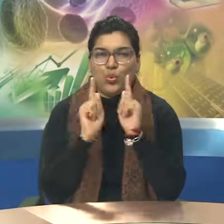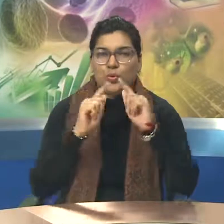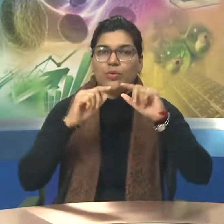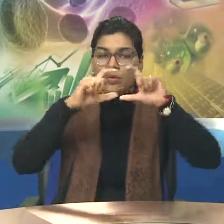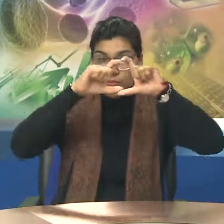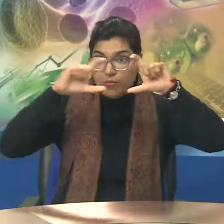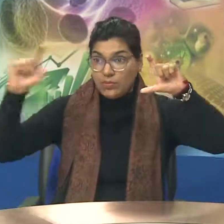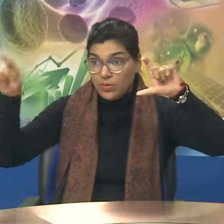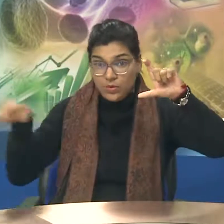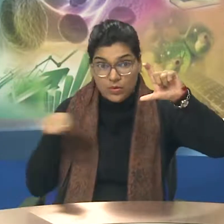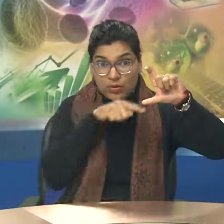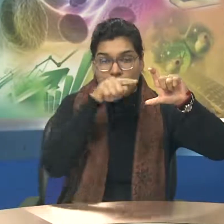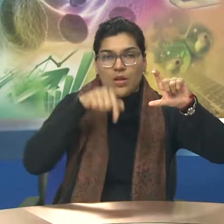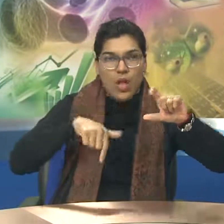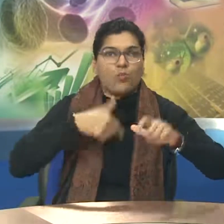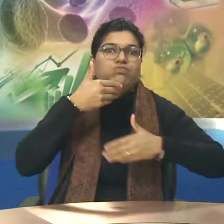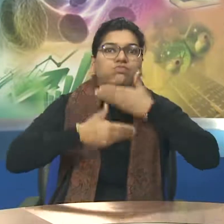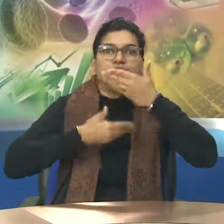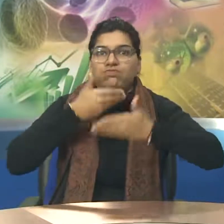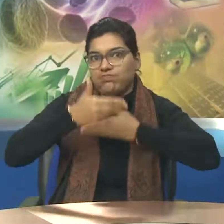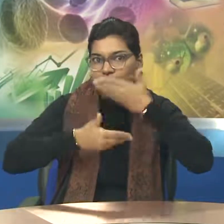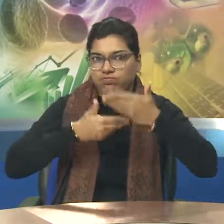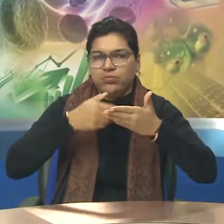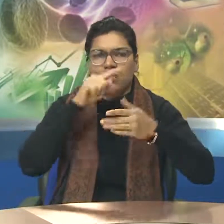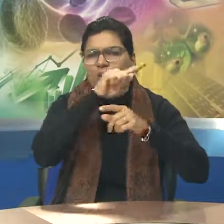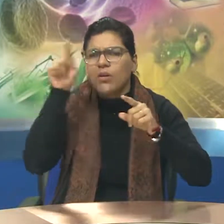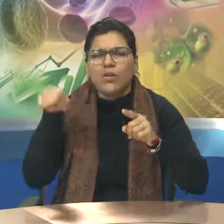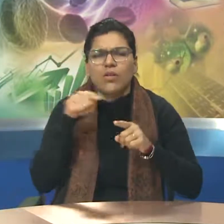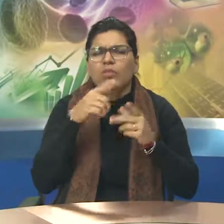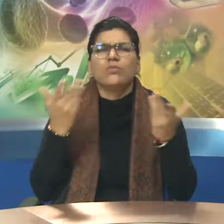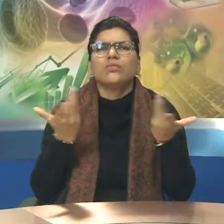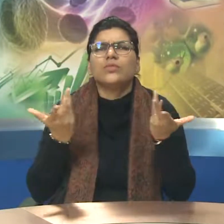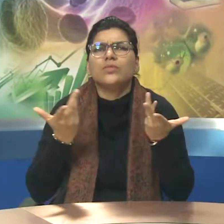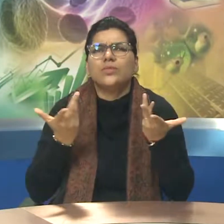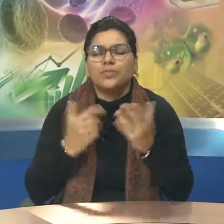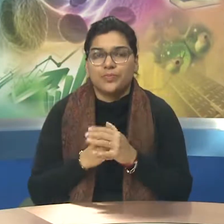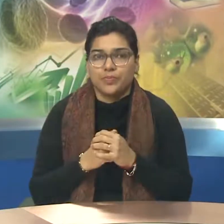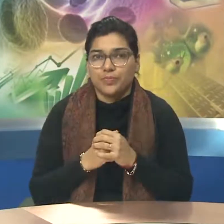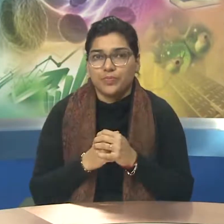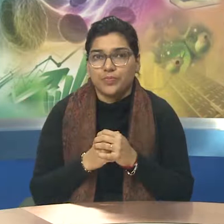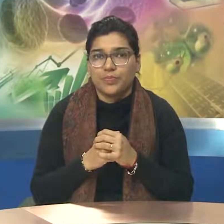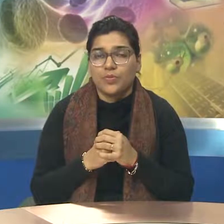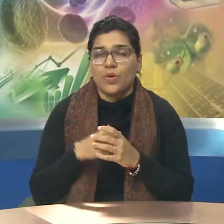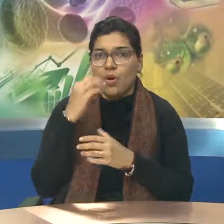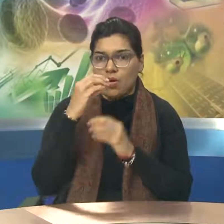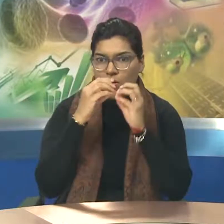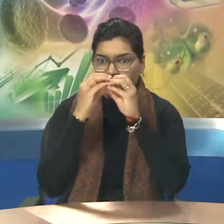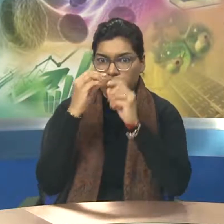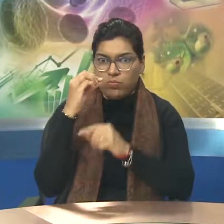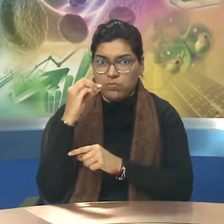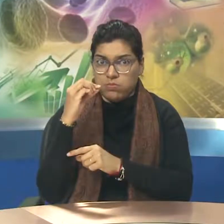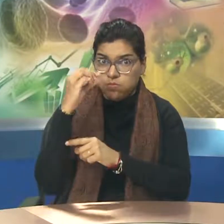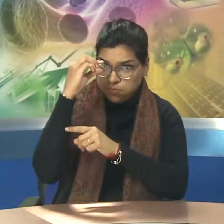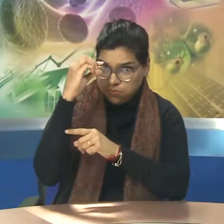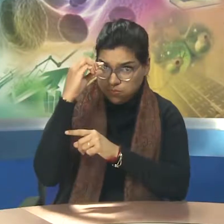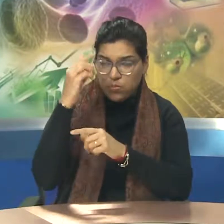this means formatting document. I am going to teach you this.